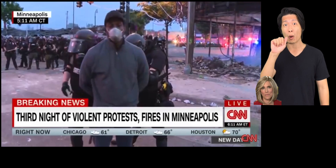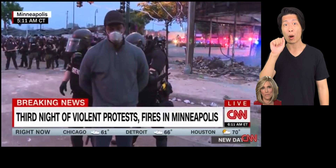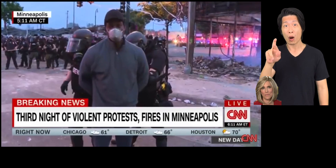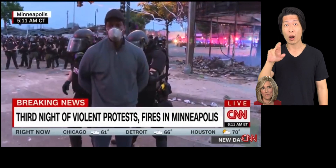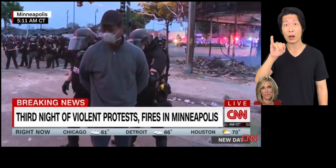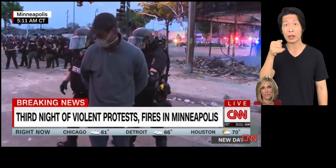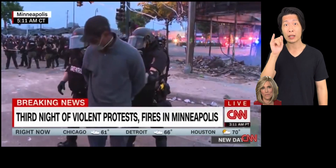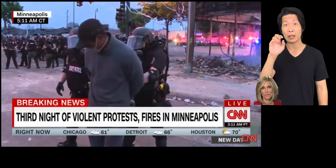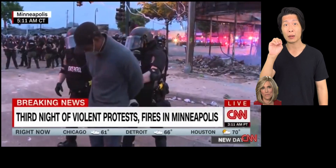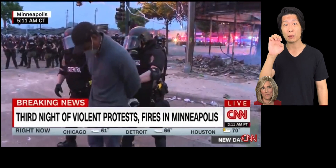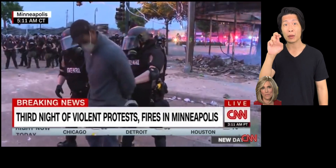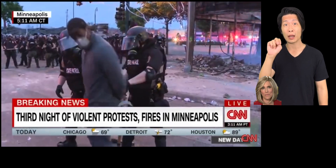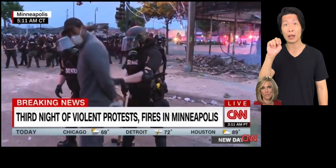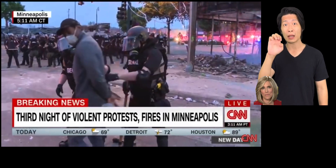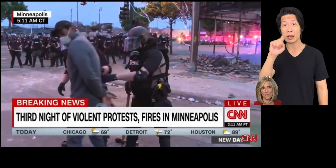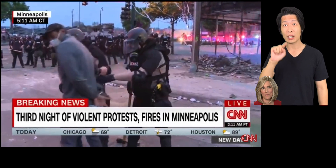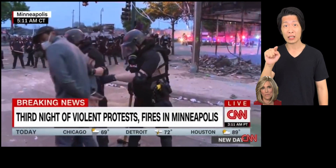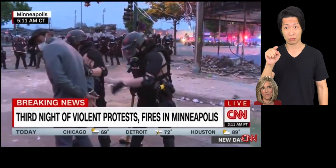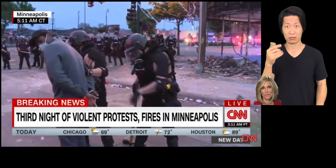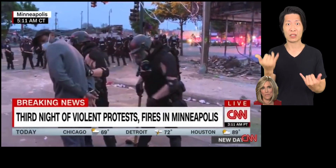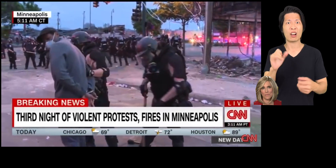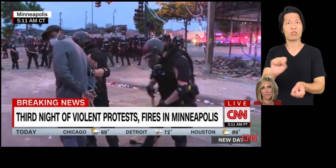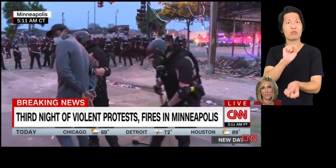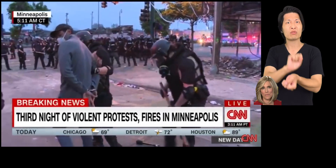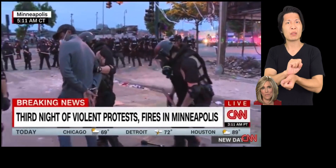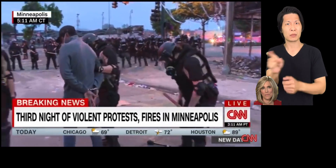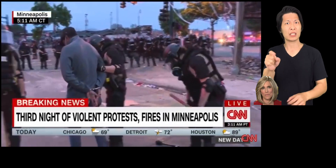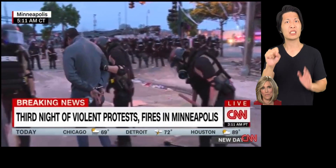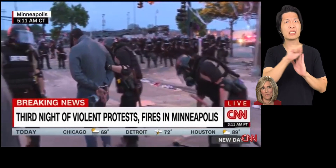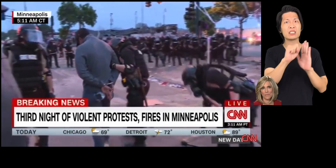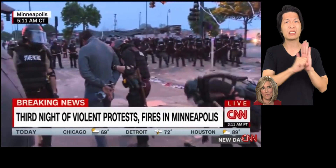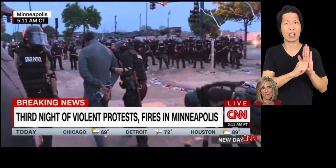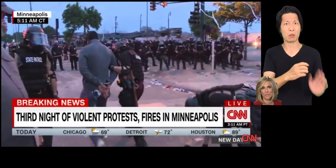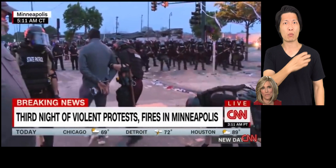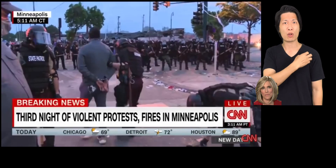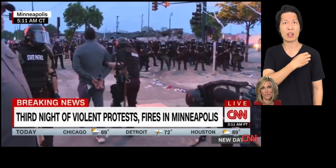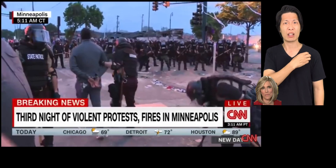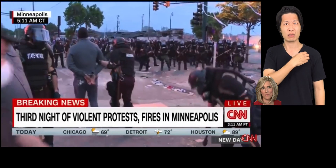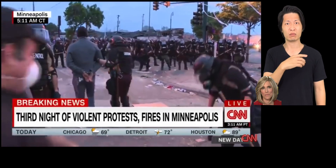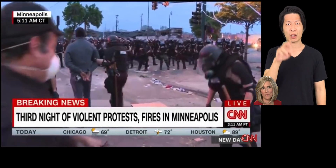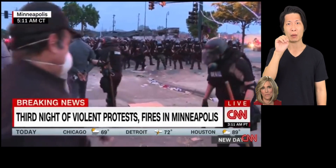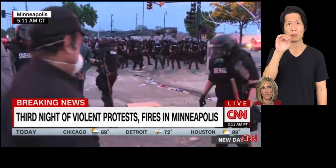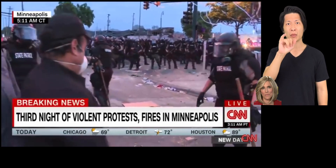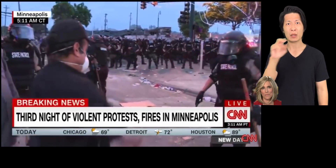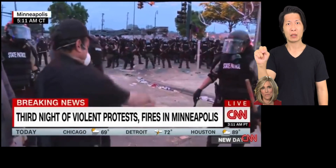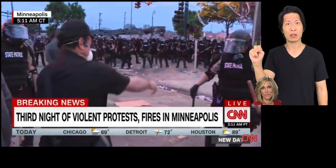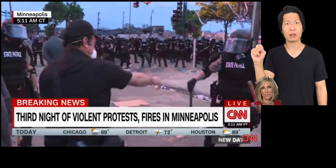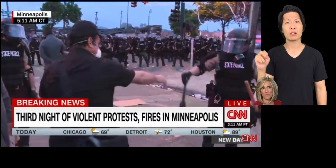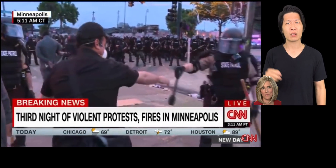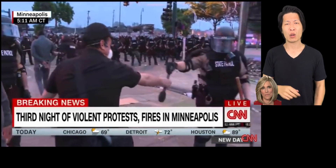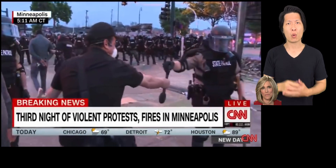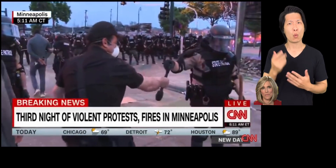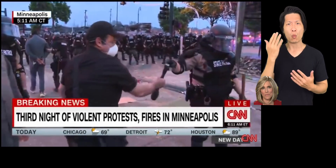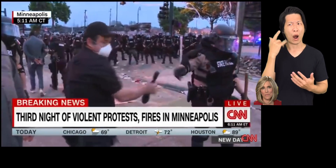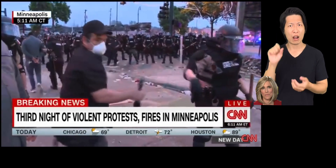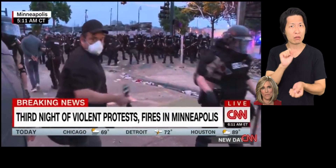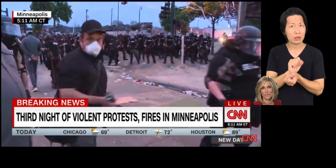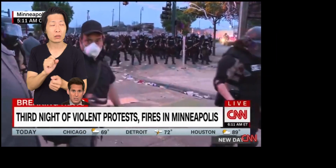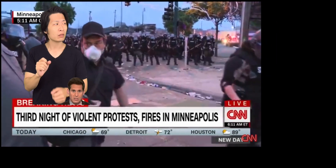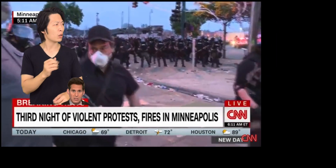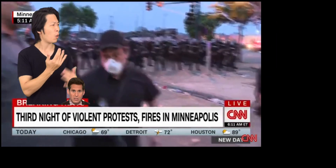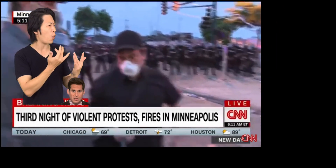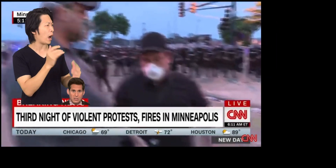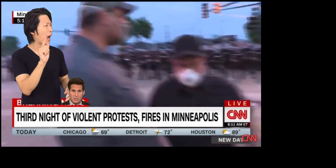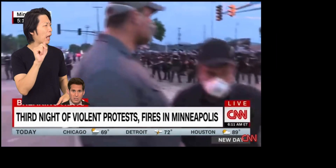arrested by state police in Minnesota. We're not sure why our correspondent is being arrested. Hang on one